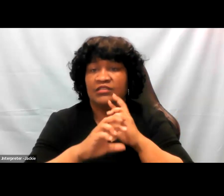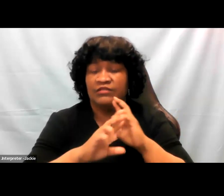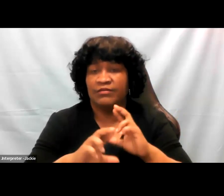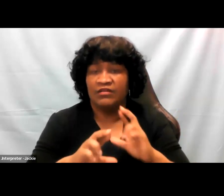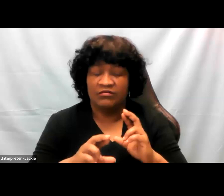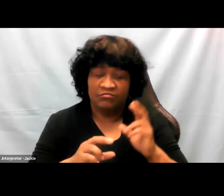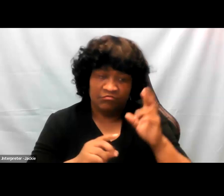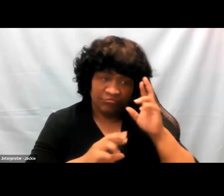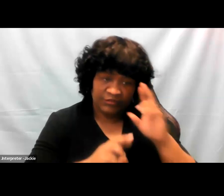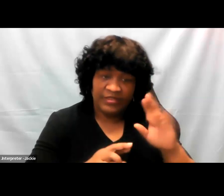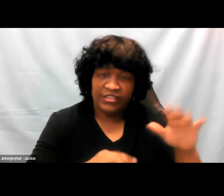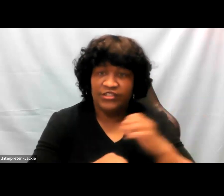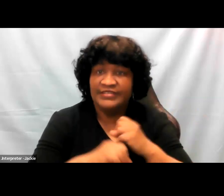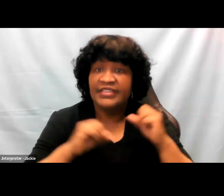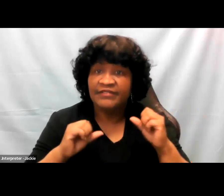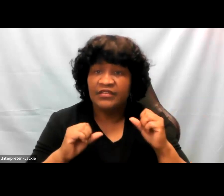their safety because both clients